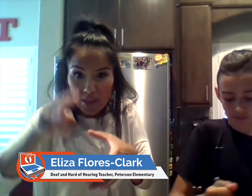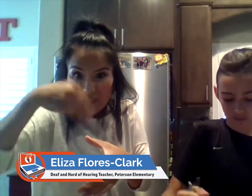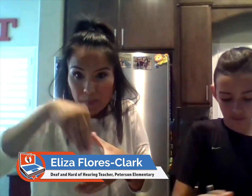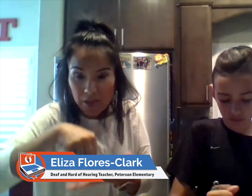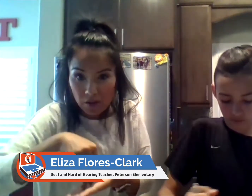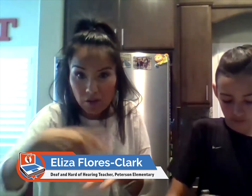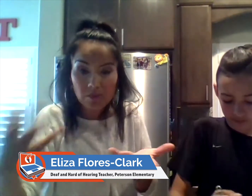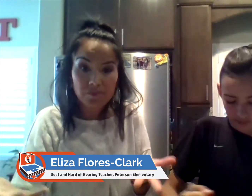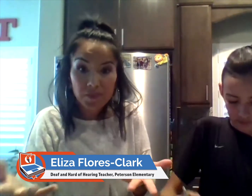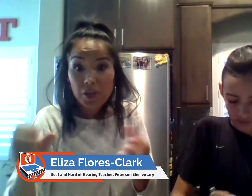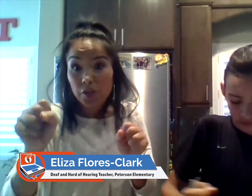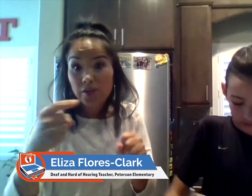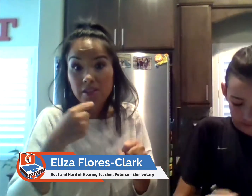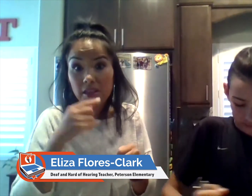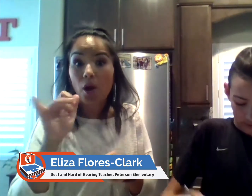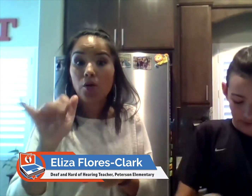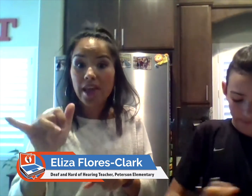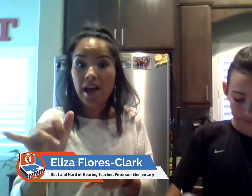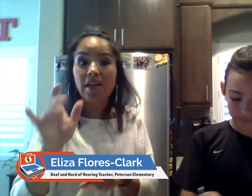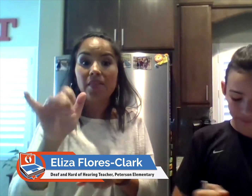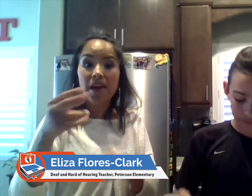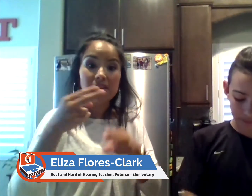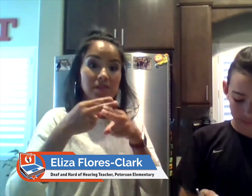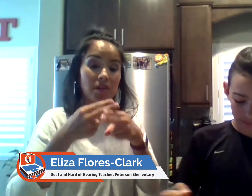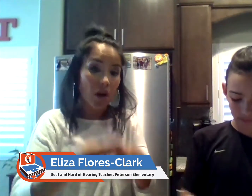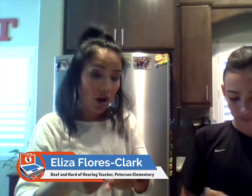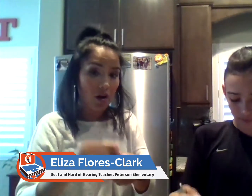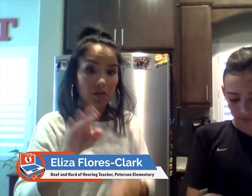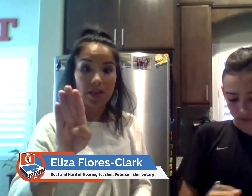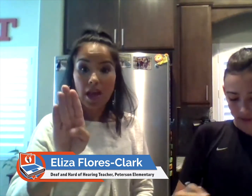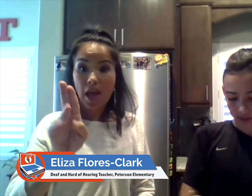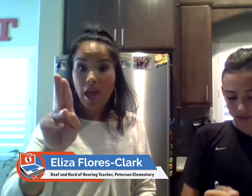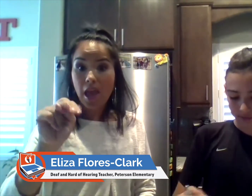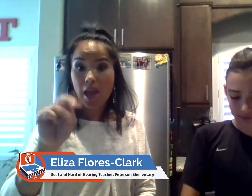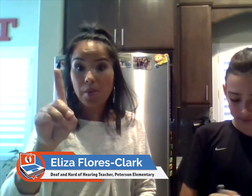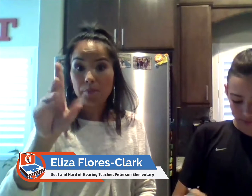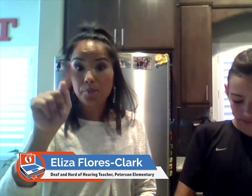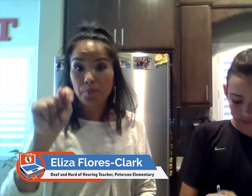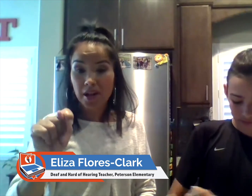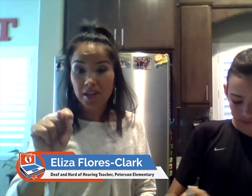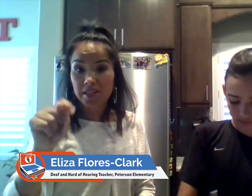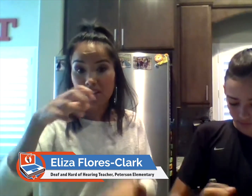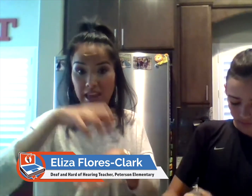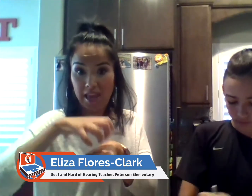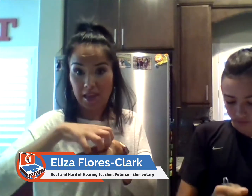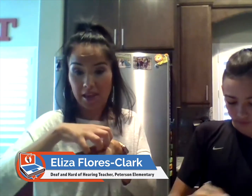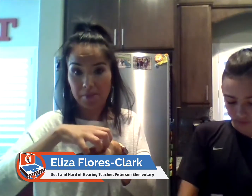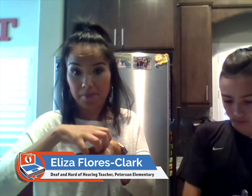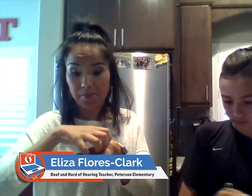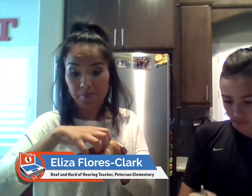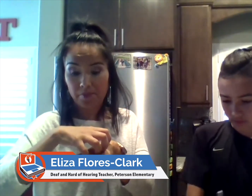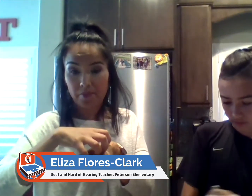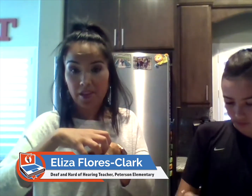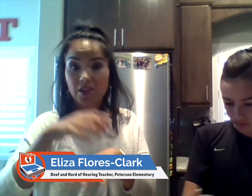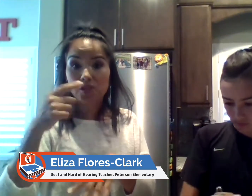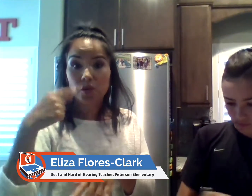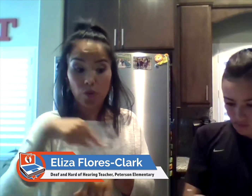the middle, you can say, oh yeah, that's called a Bundt cake. So we will